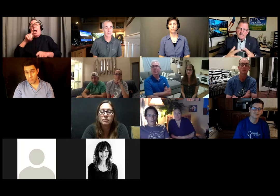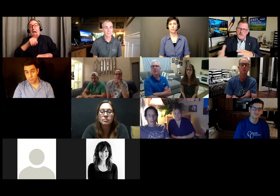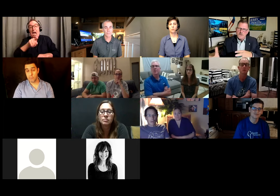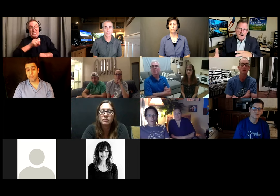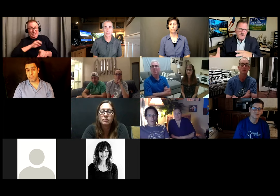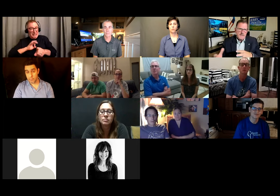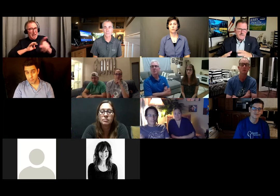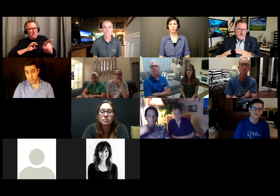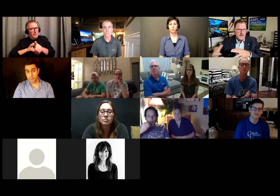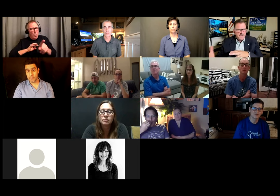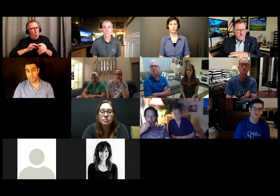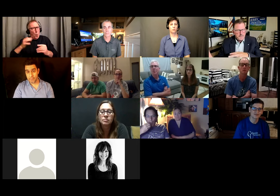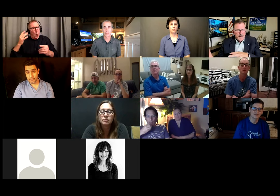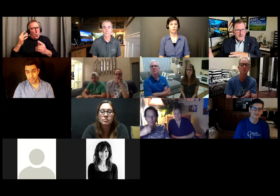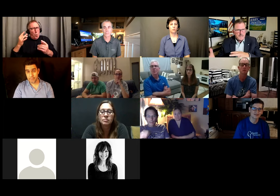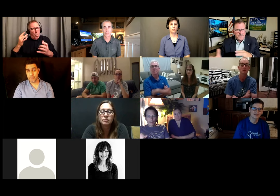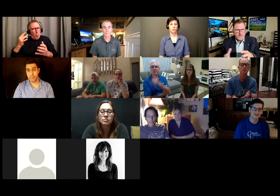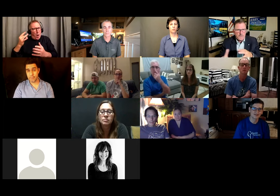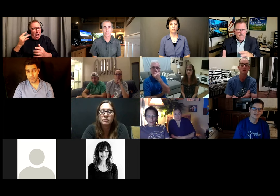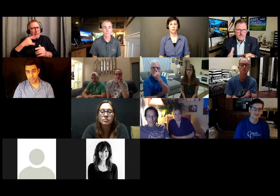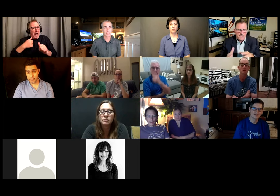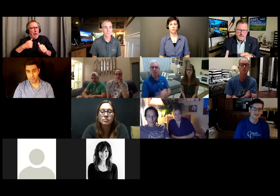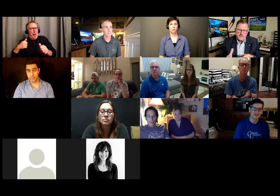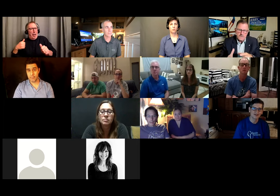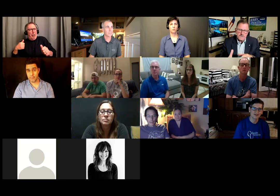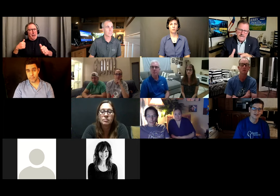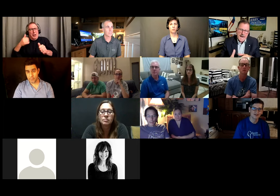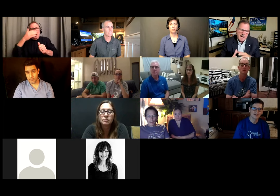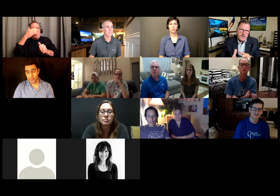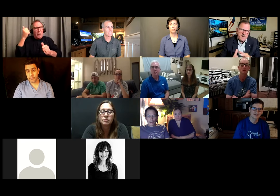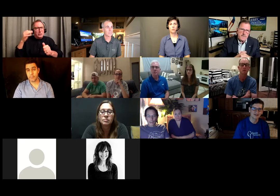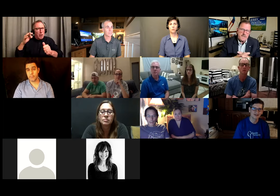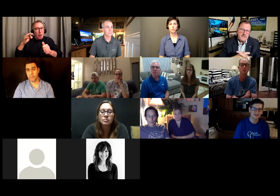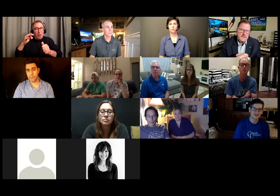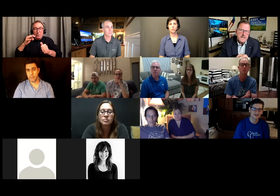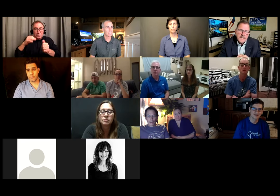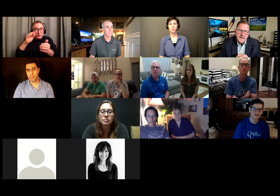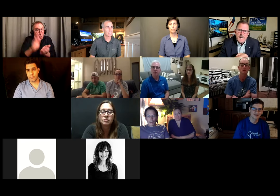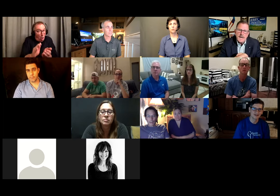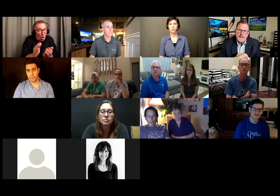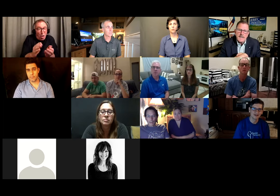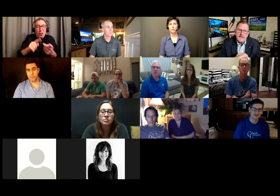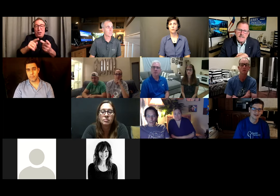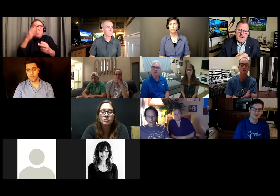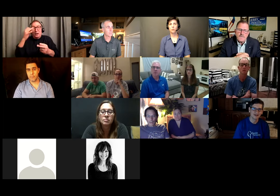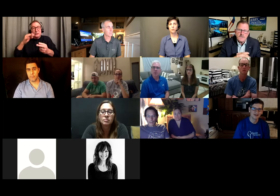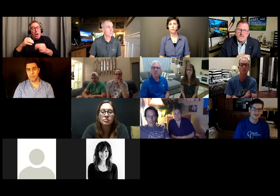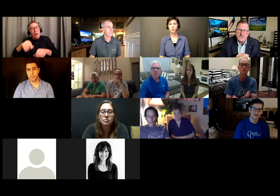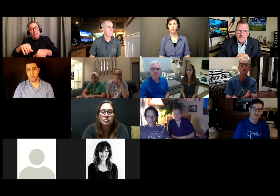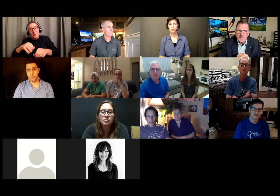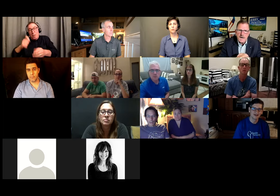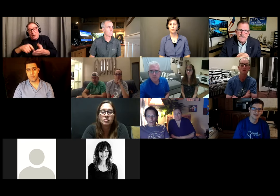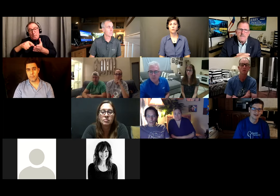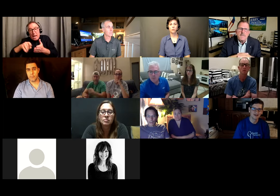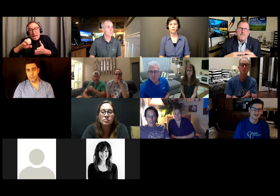is it the loan amount? Is it the years to pay back? Where's the gap here that we're missing? And staff was